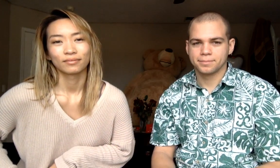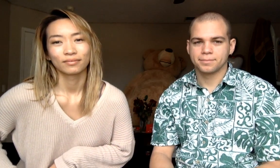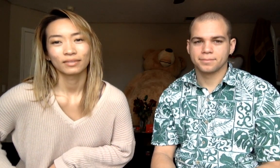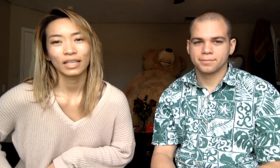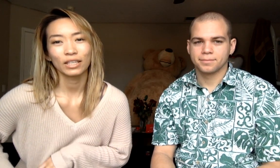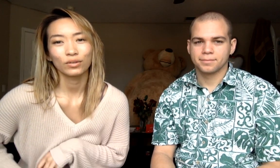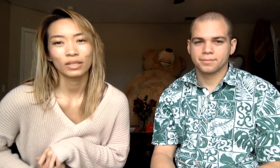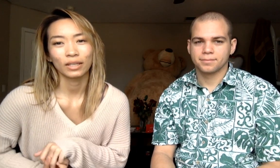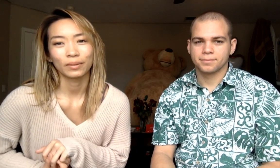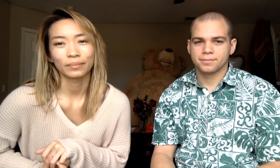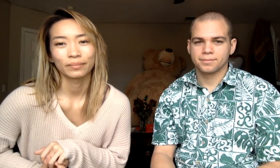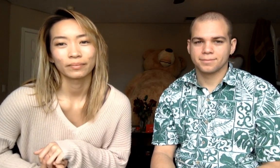Thank you, Tim.